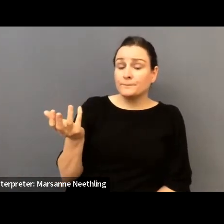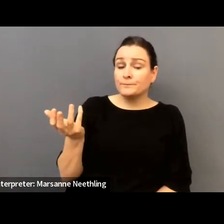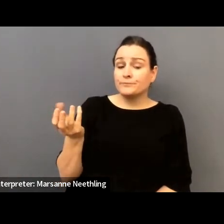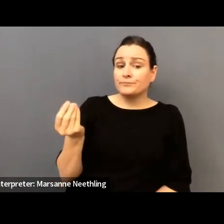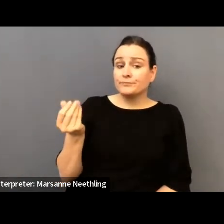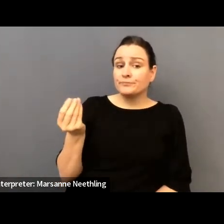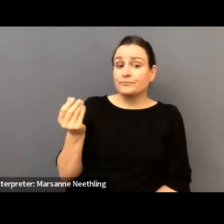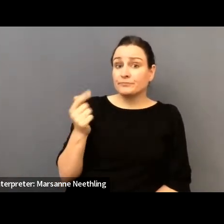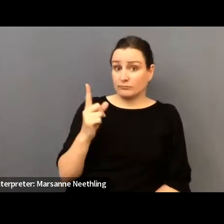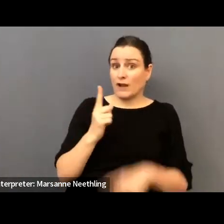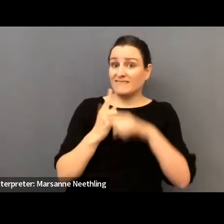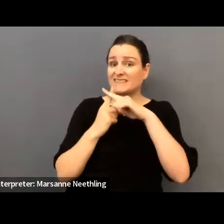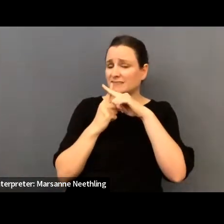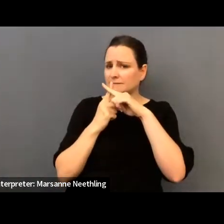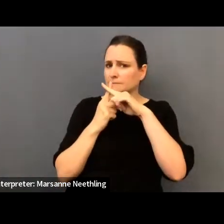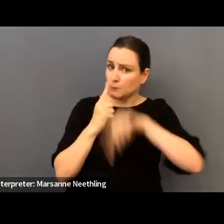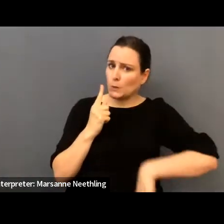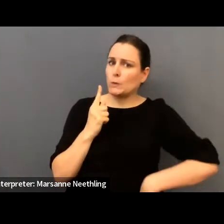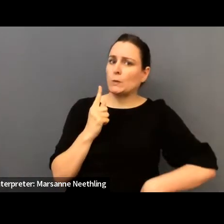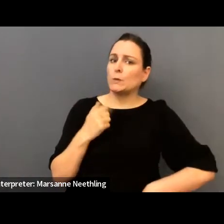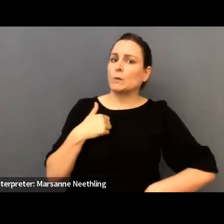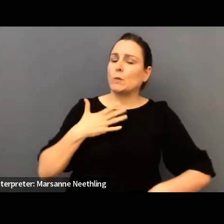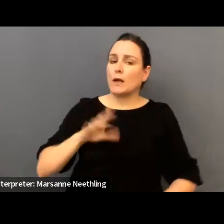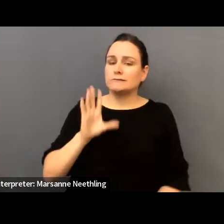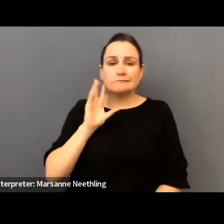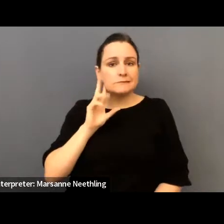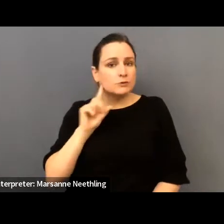Robert, would you be able to unmute yourself and maybe ask your question?